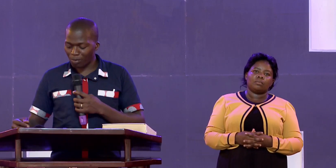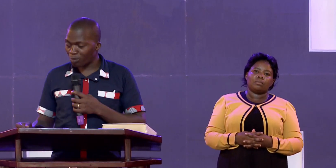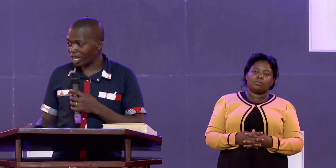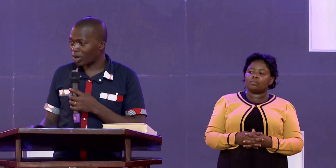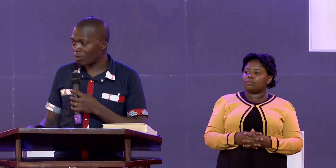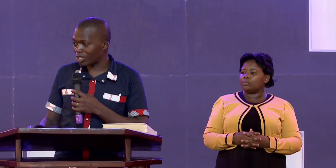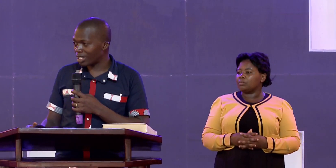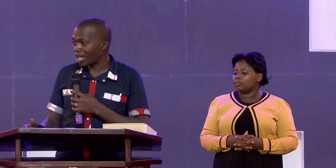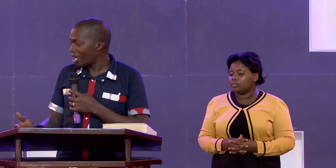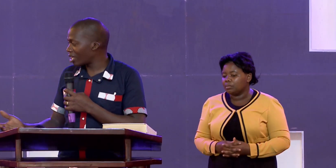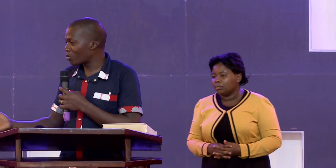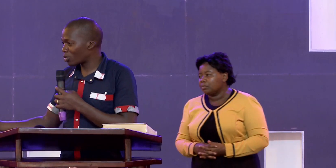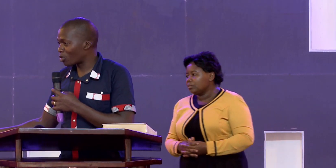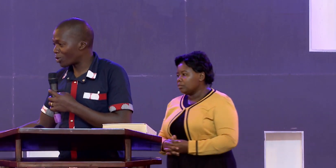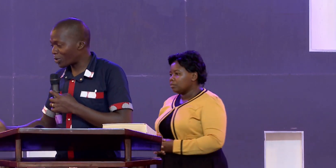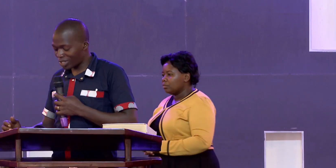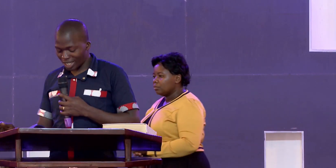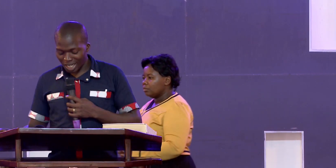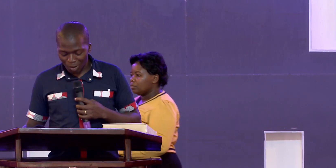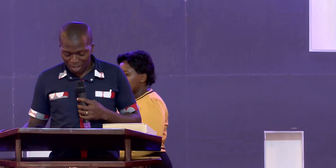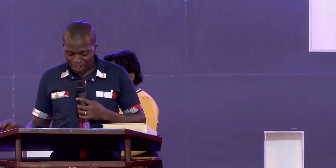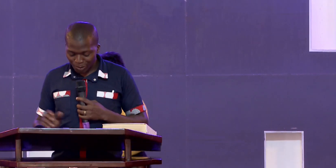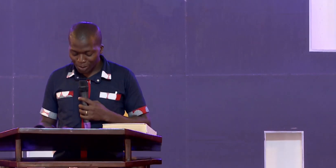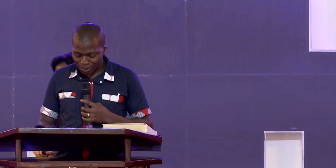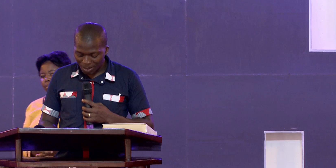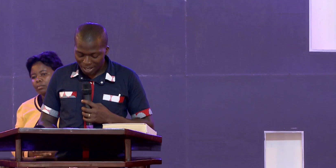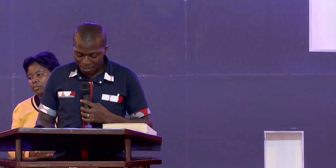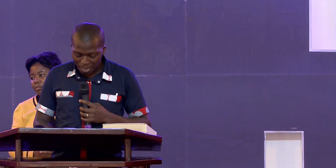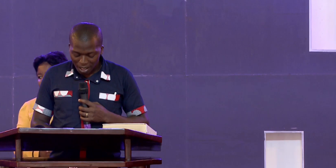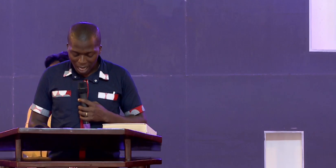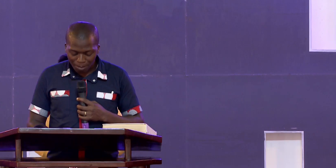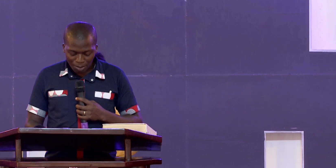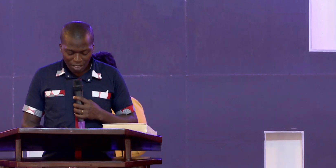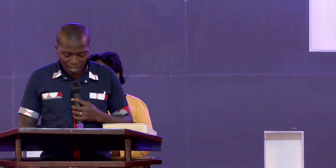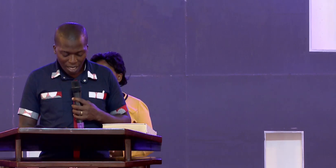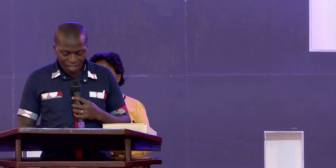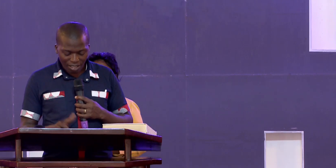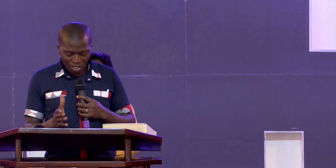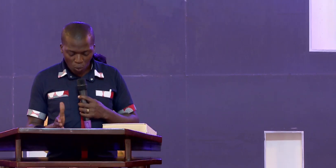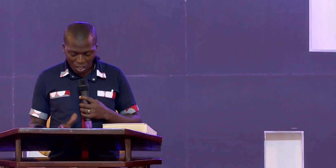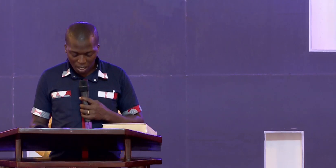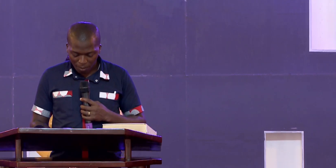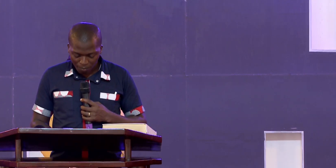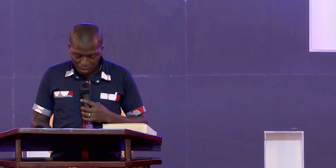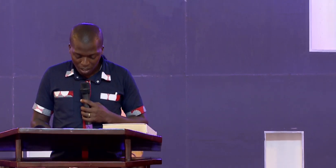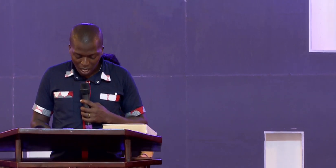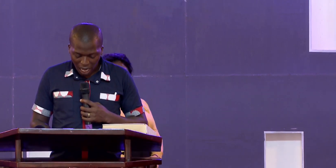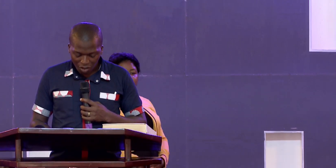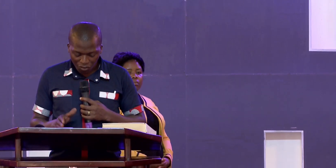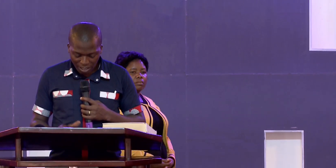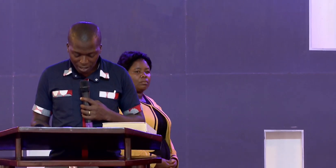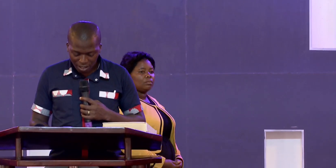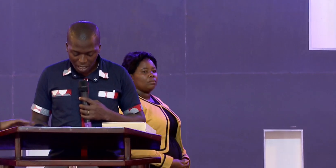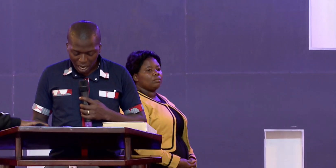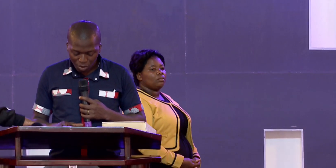Abelewa amupera ko muzinda ne msumbo obogire dala wano basobola kulaba. Abuziza nti is it